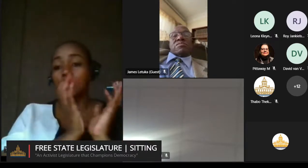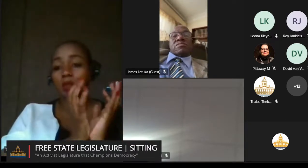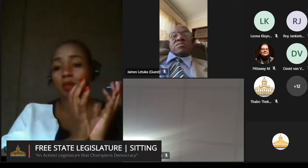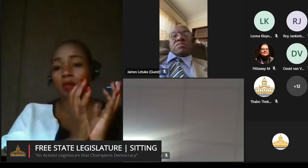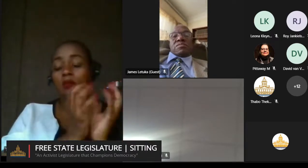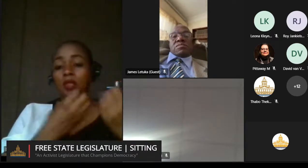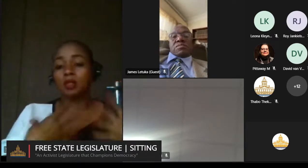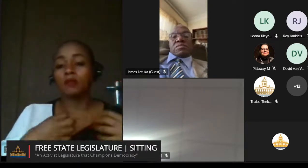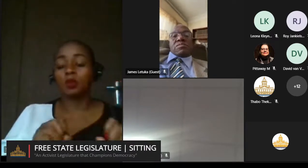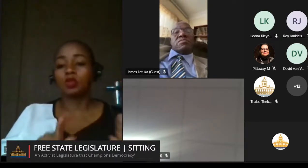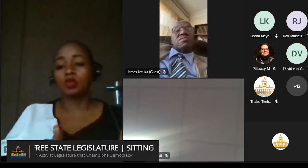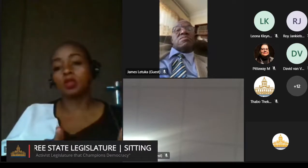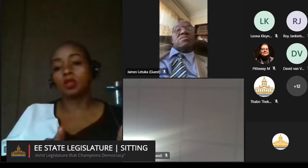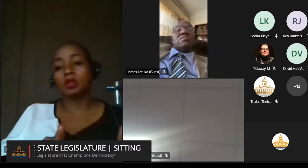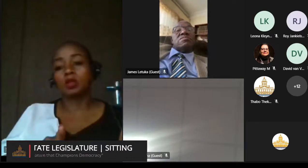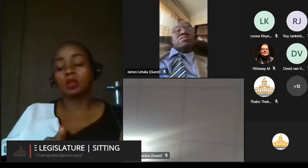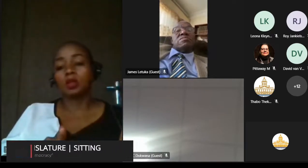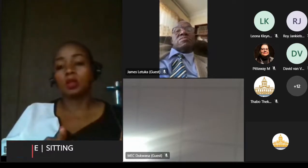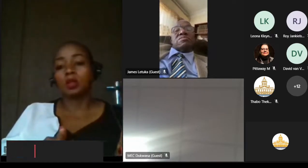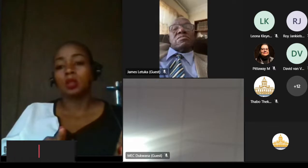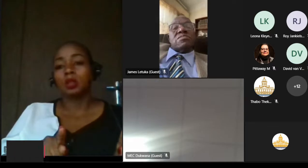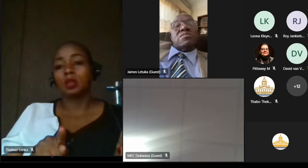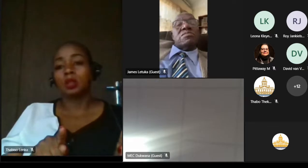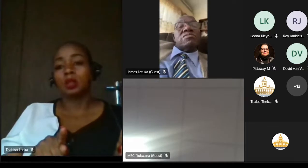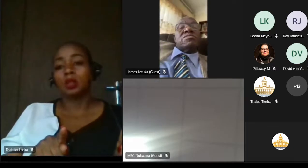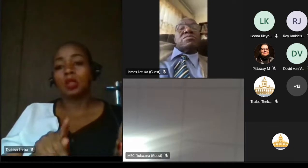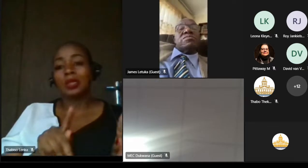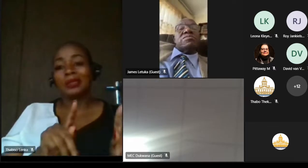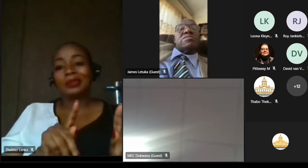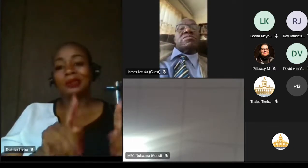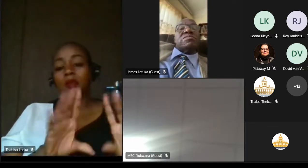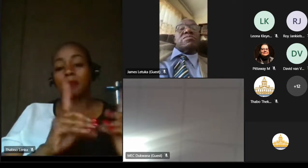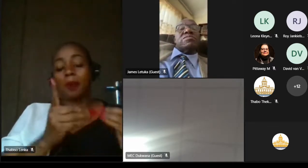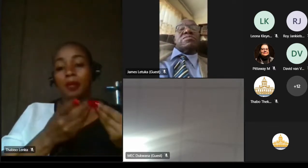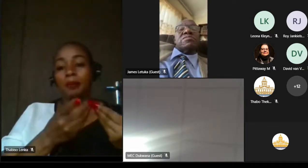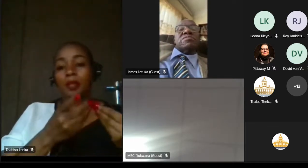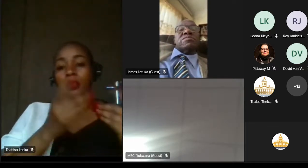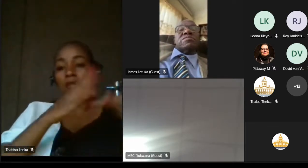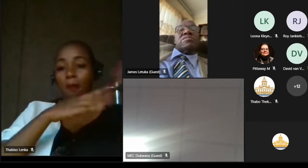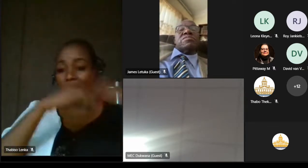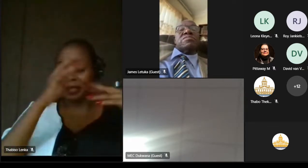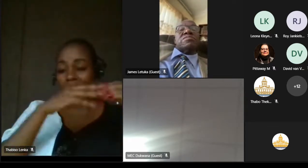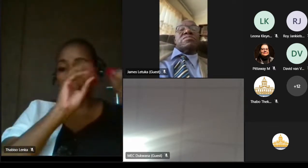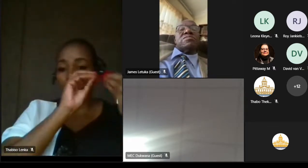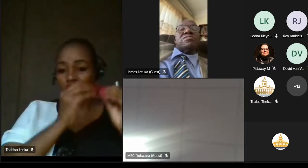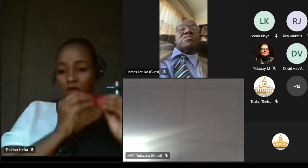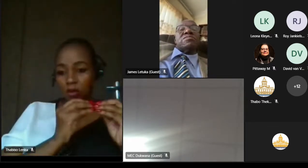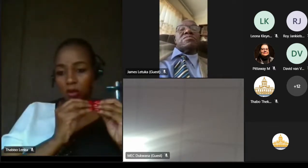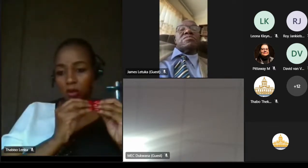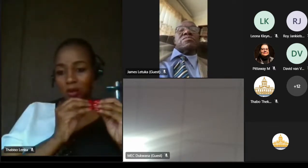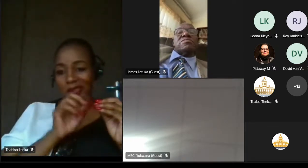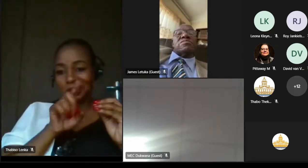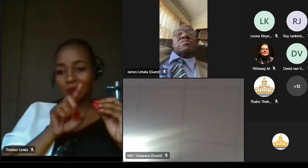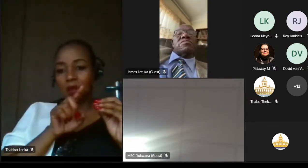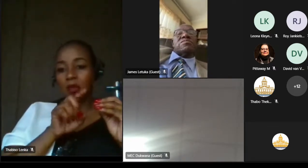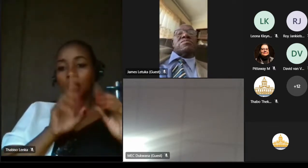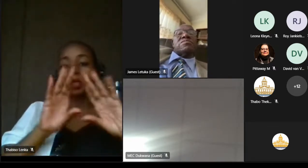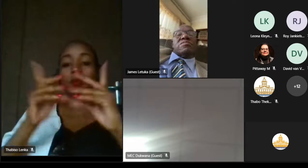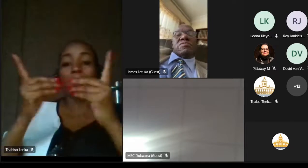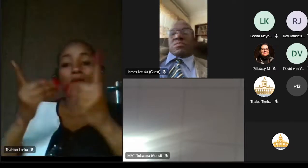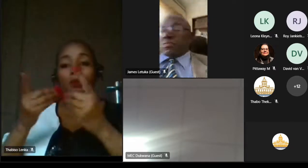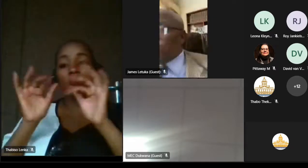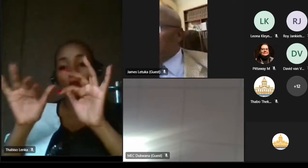me to brief the House with the development of the Department of Public Works and Infrastructure. The Department of Public Works and